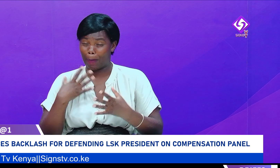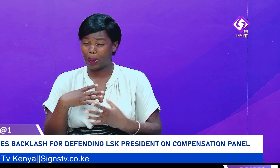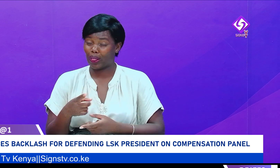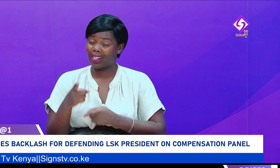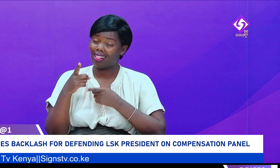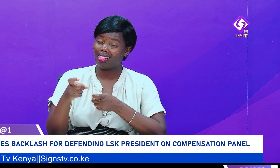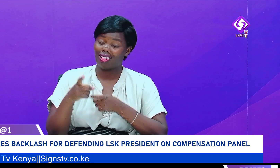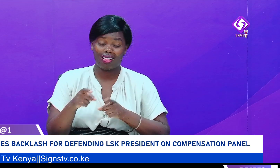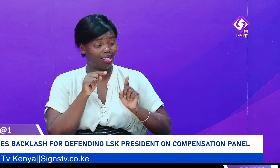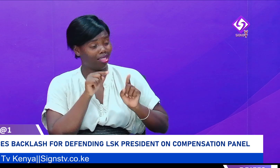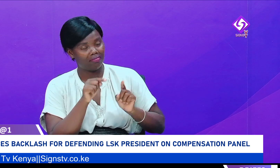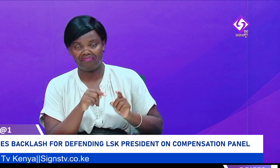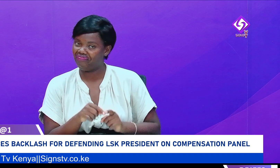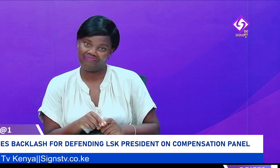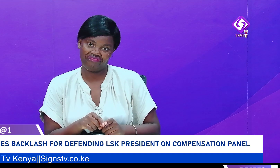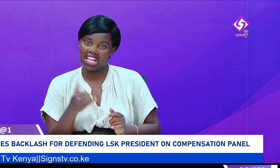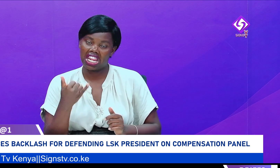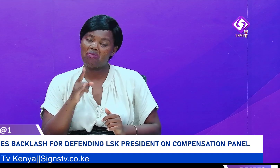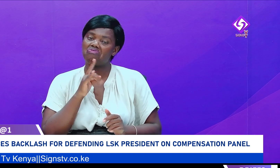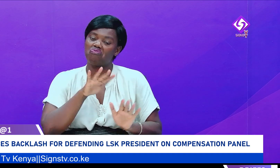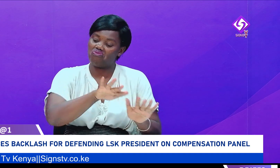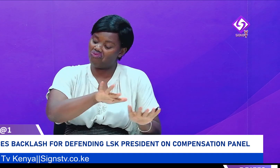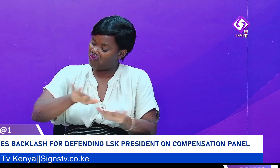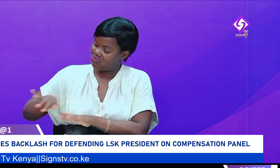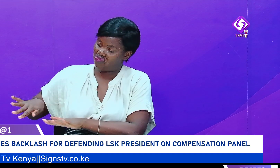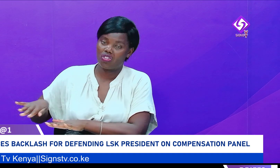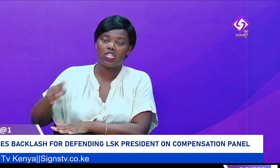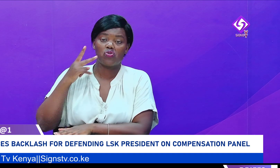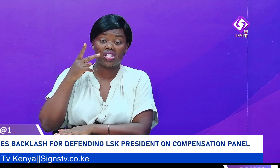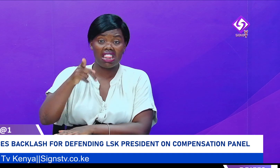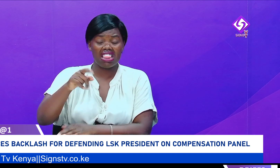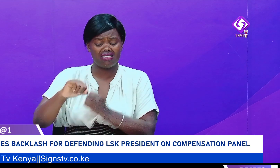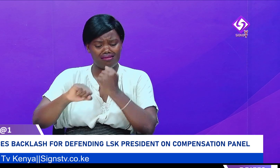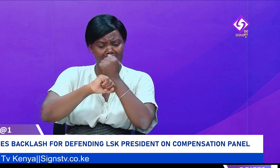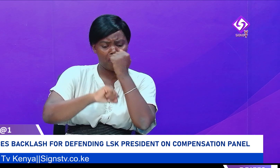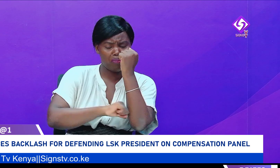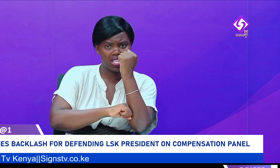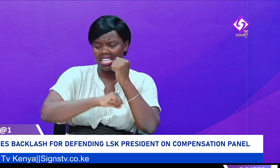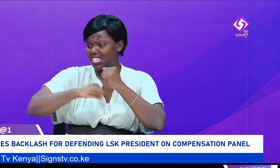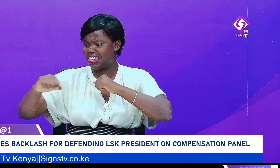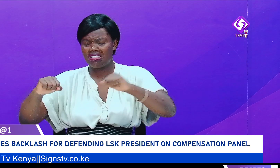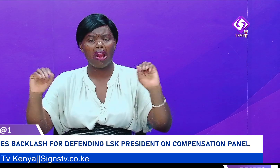As I have explained in that story, there have been a lot of criticisms between the LSK